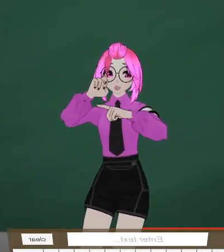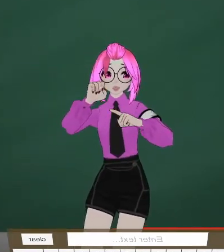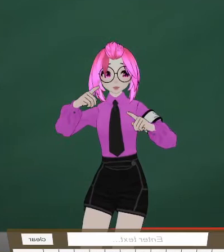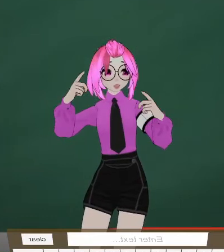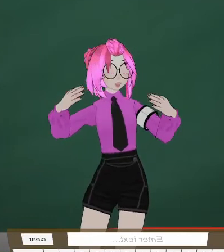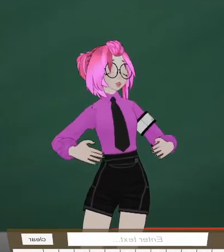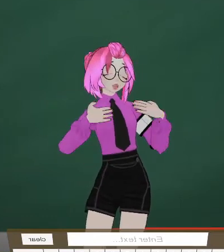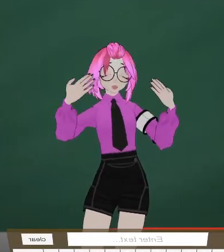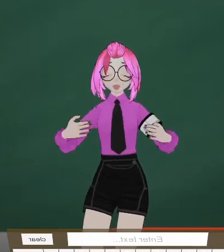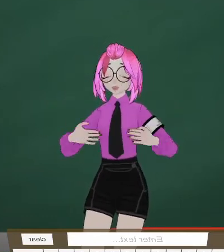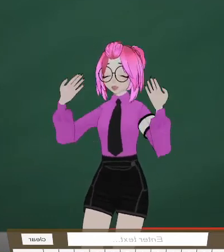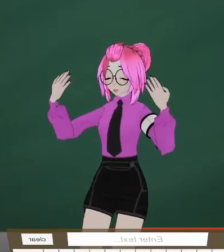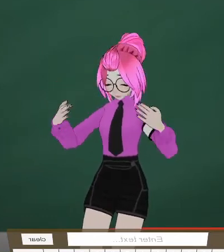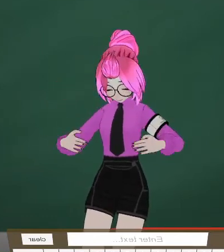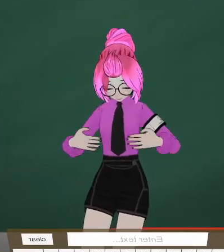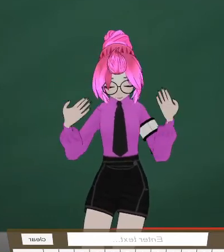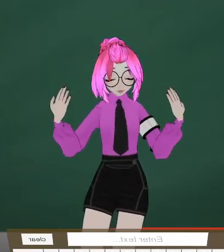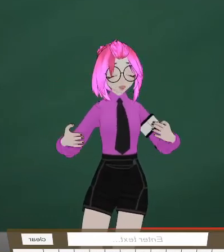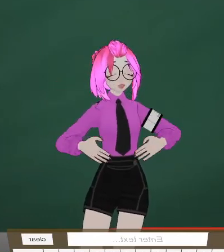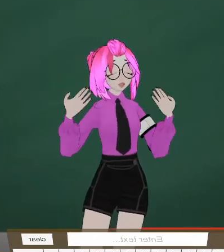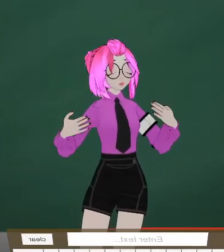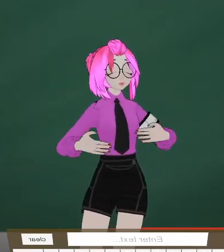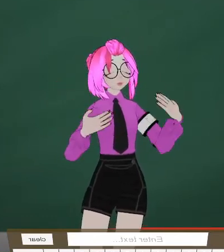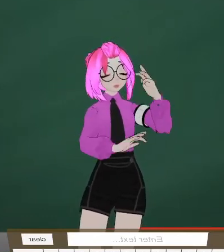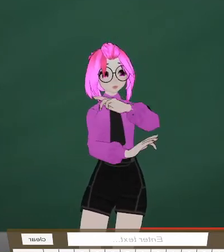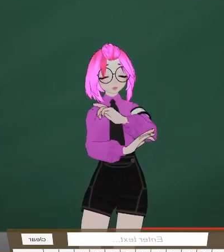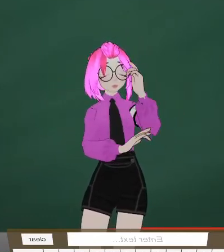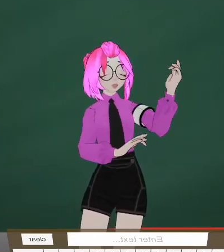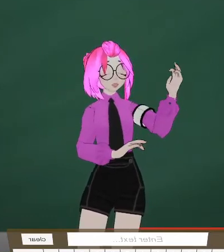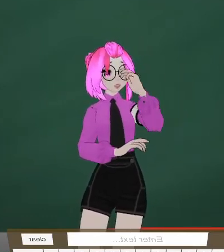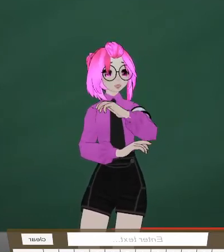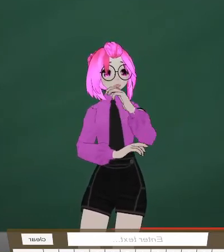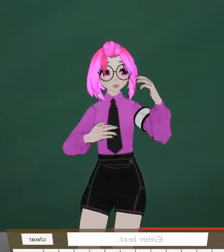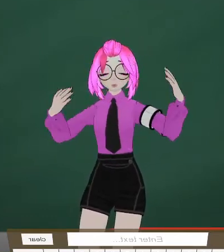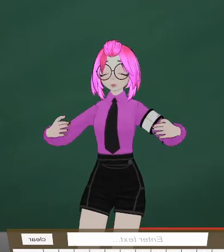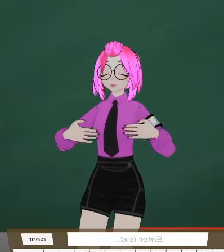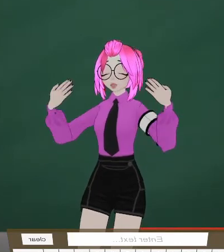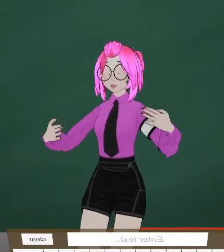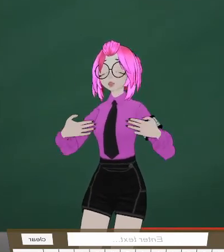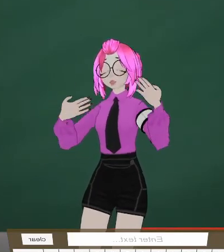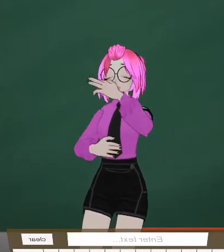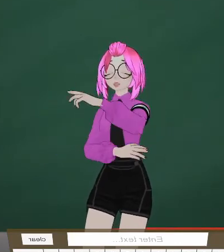you're gonna just sign happy happy christmas happy christmas